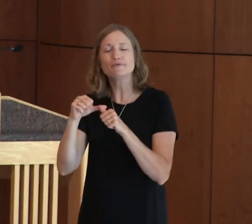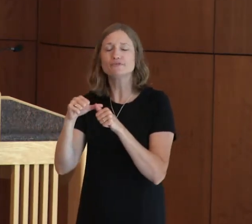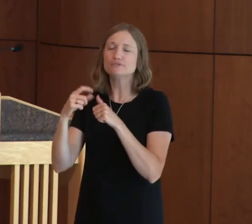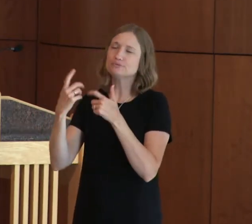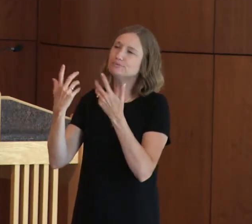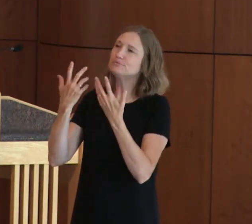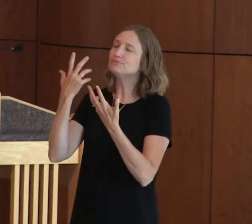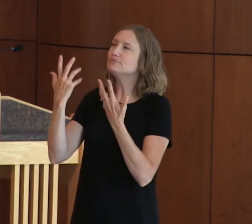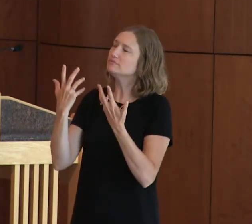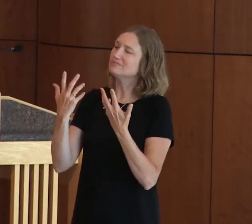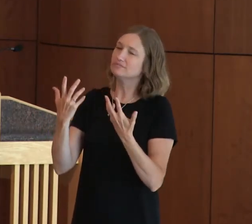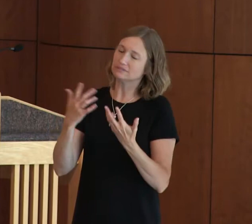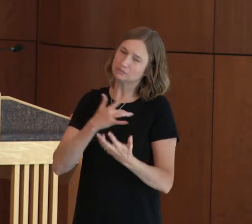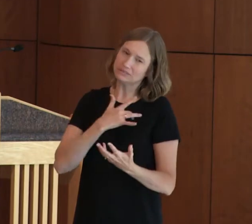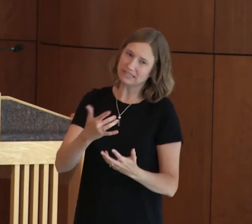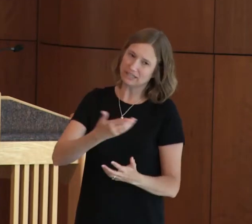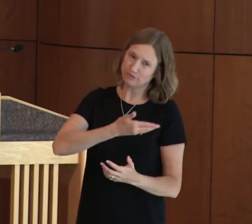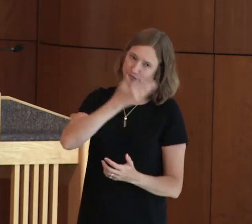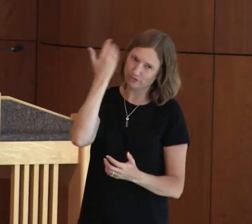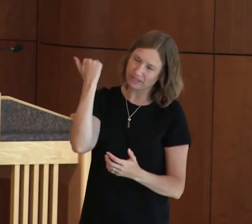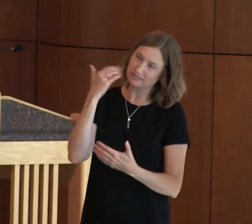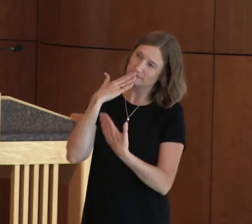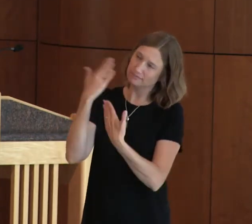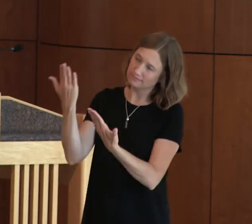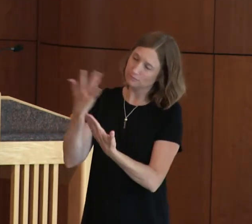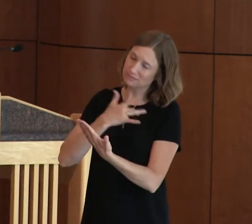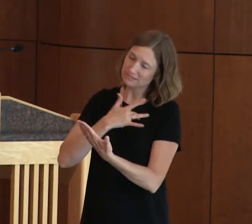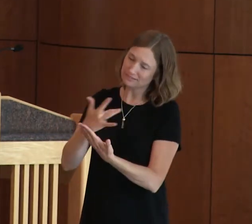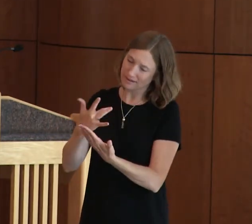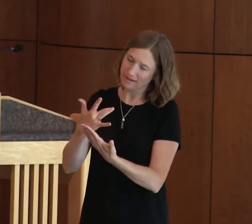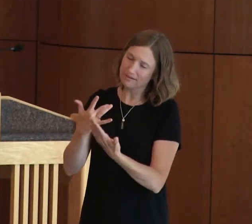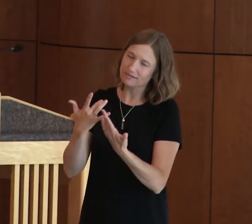we so oftentimes forget in good times the source of all goodness,